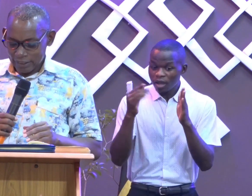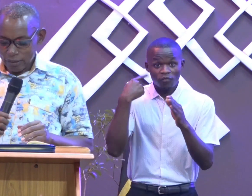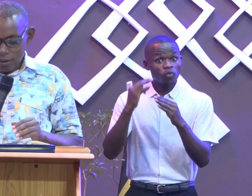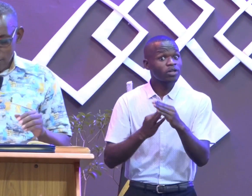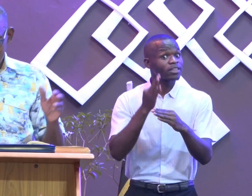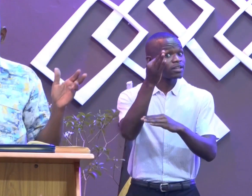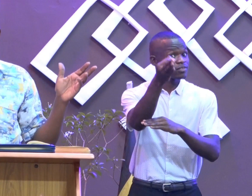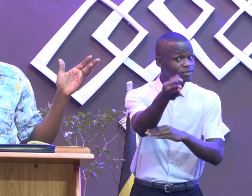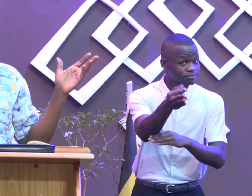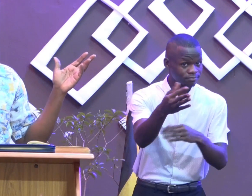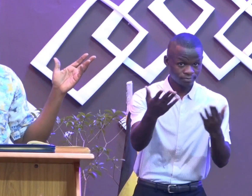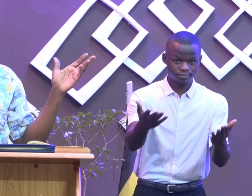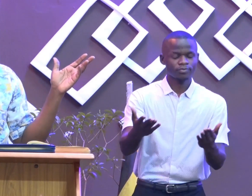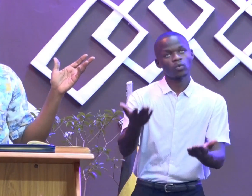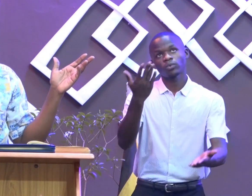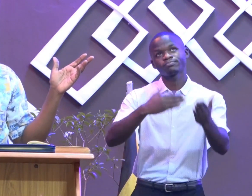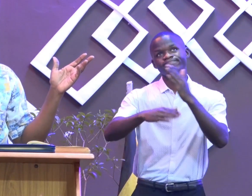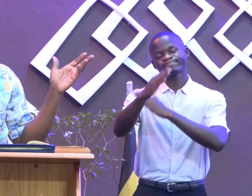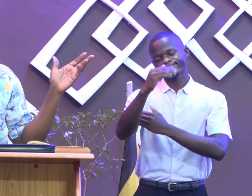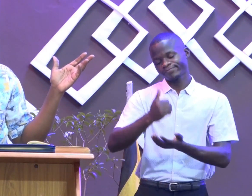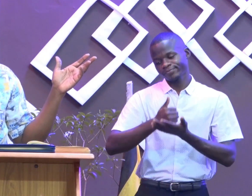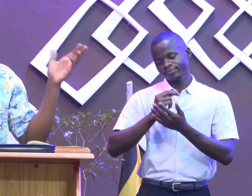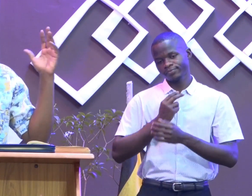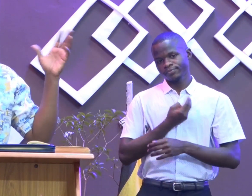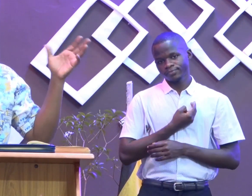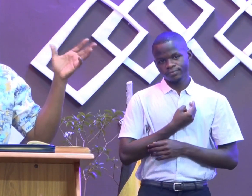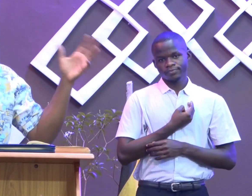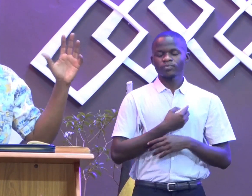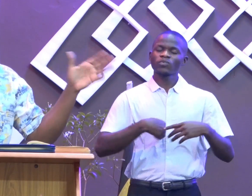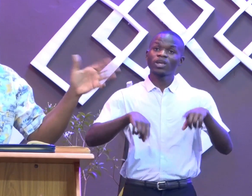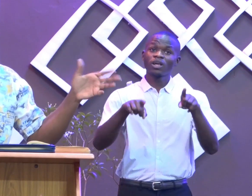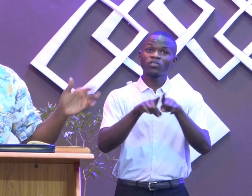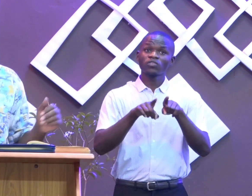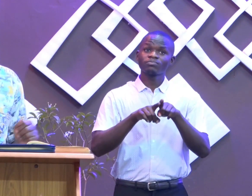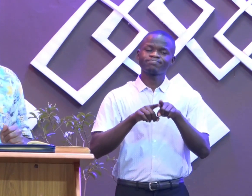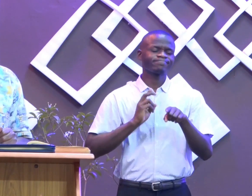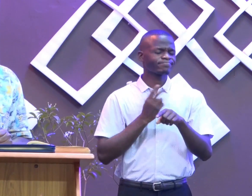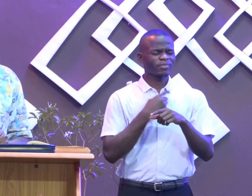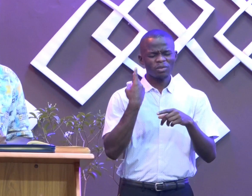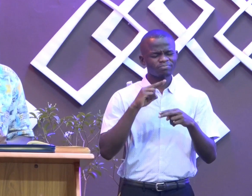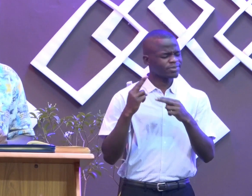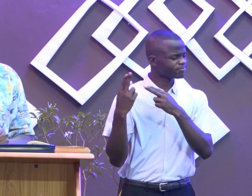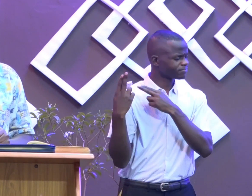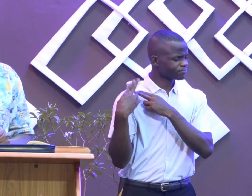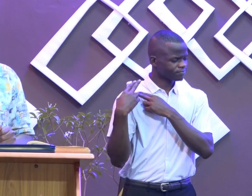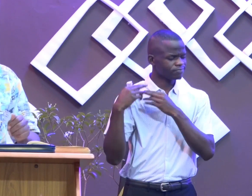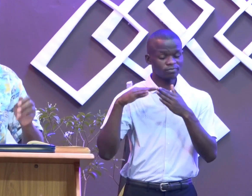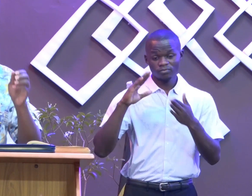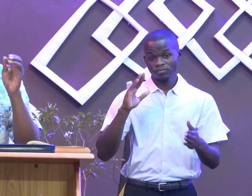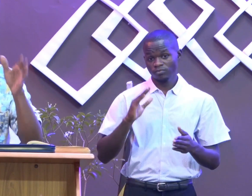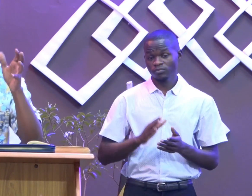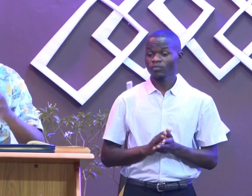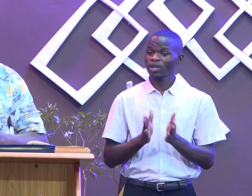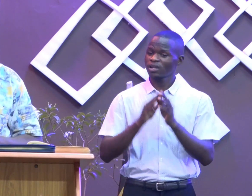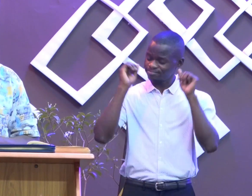for that destiny. Oh Mukama tuyambe. May God help us. Naffe tubeere babufunaanyizibwa. That we also be responsible enough.